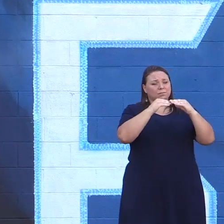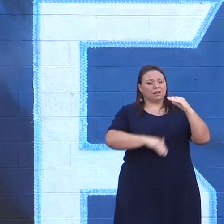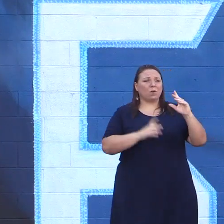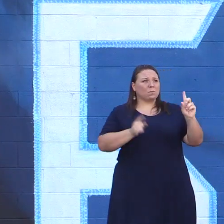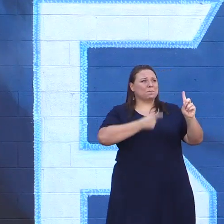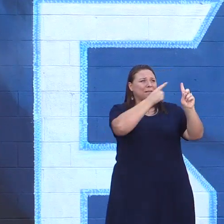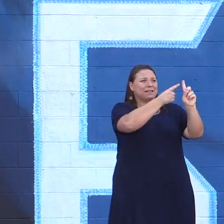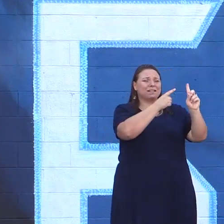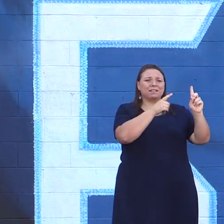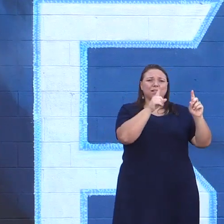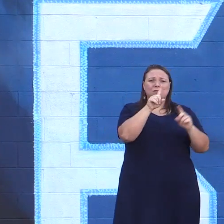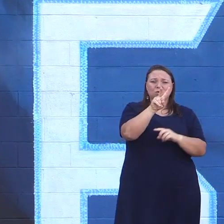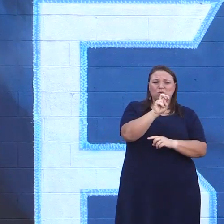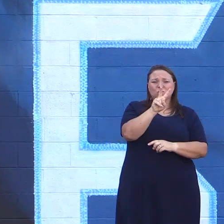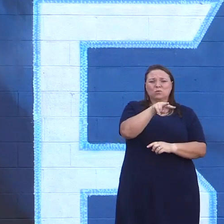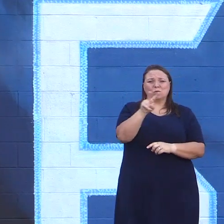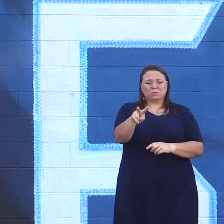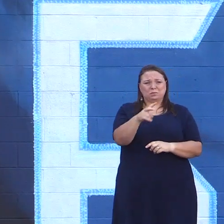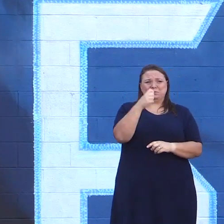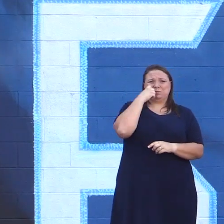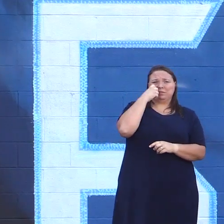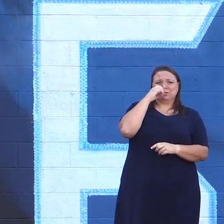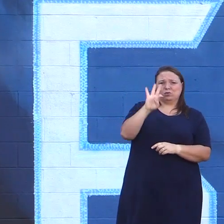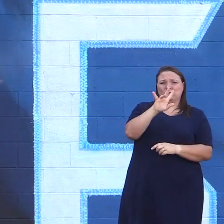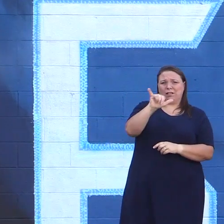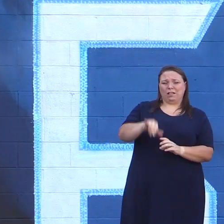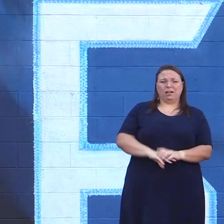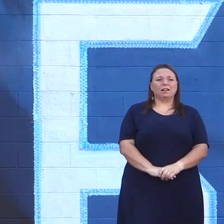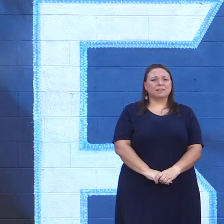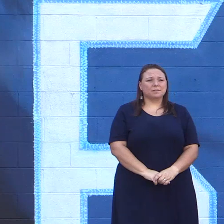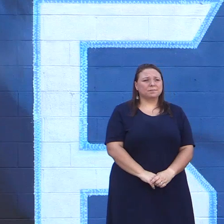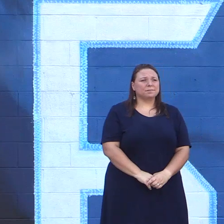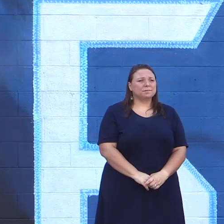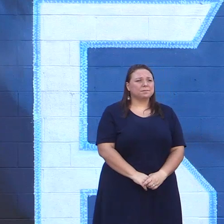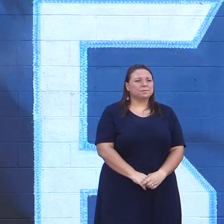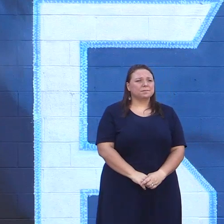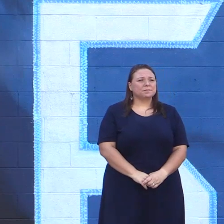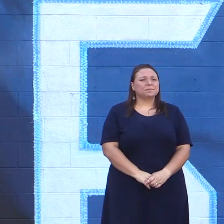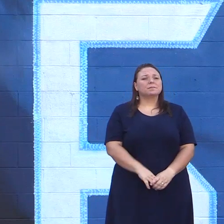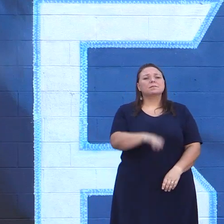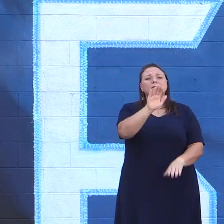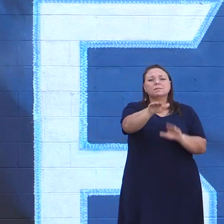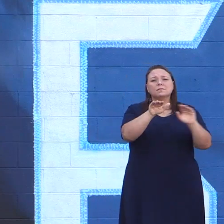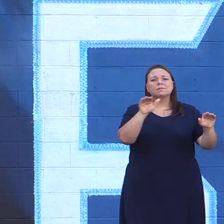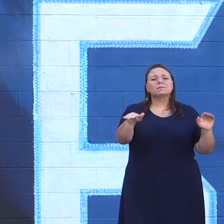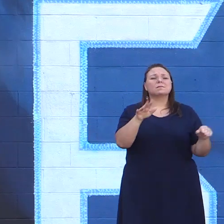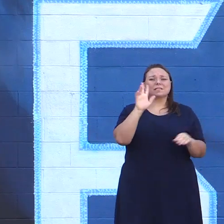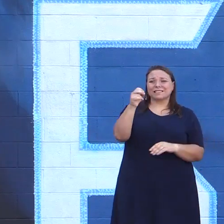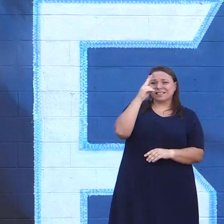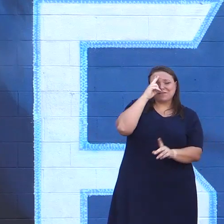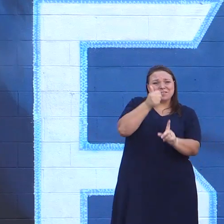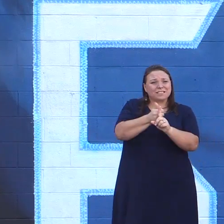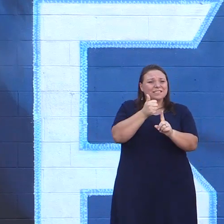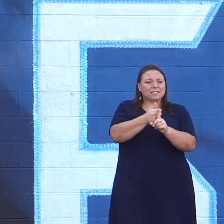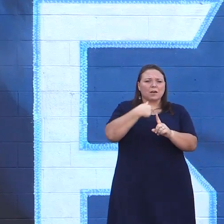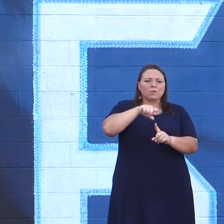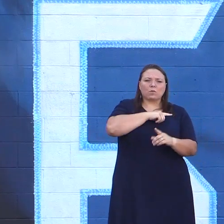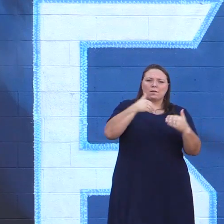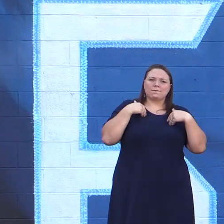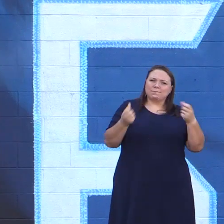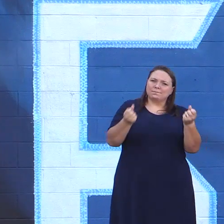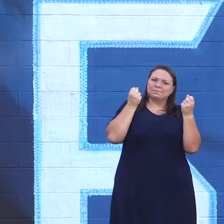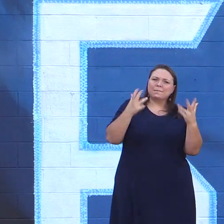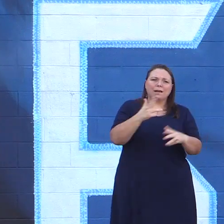of 222 individuals back in July. And remember, Nashville is a healthcare hub, so